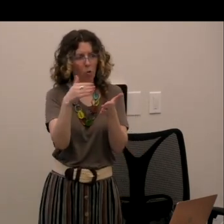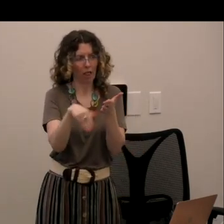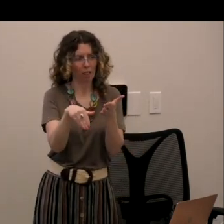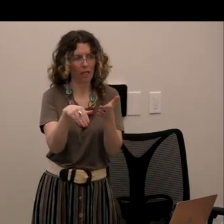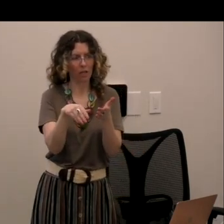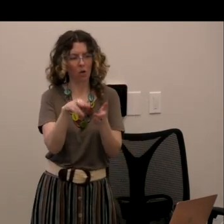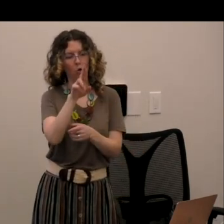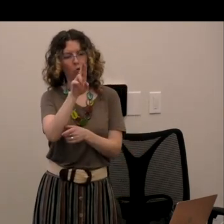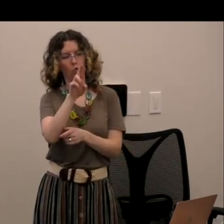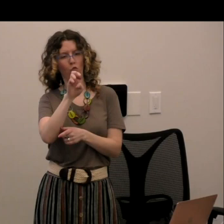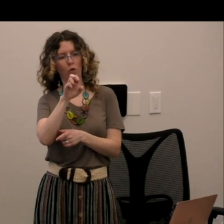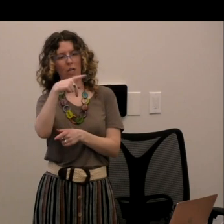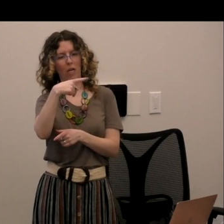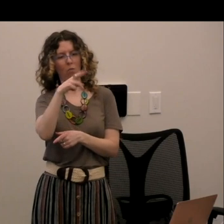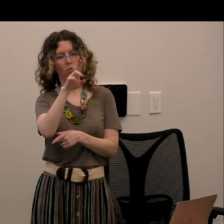Now,